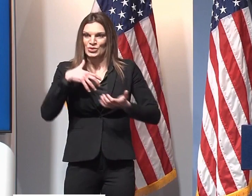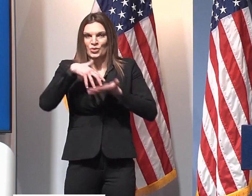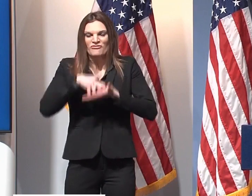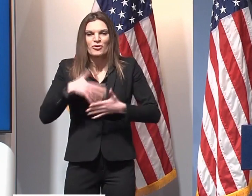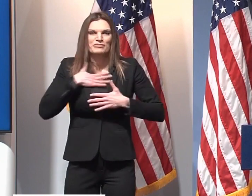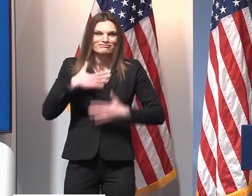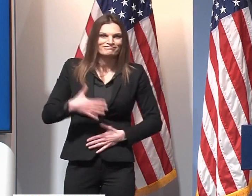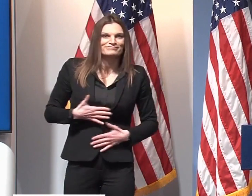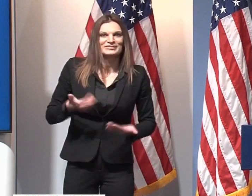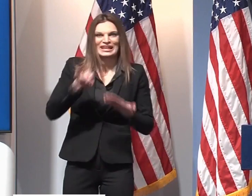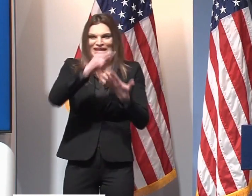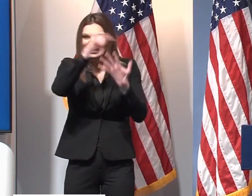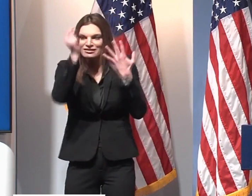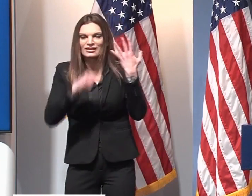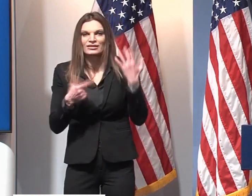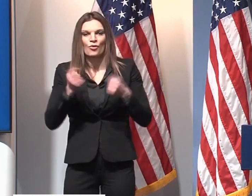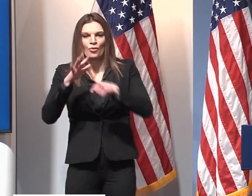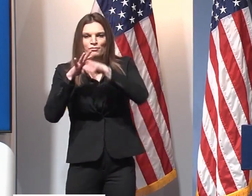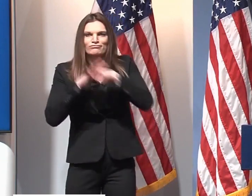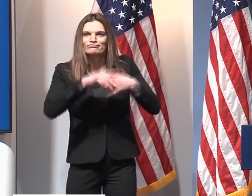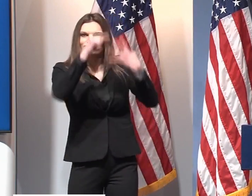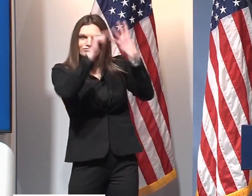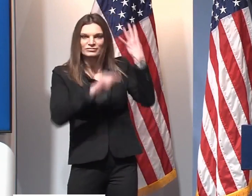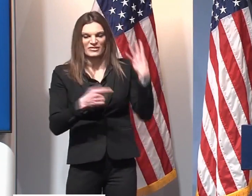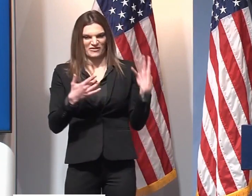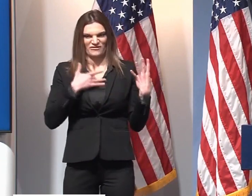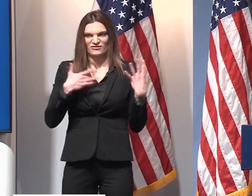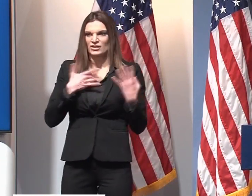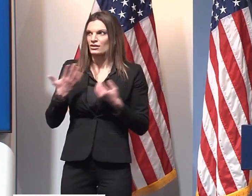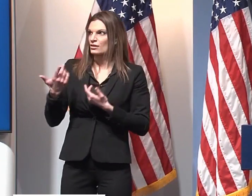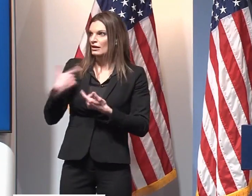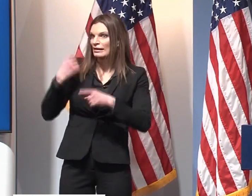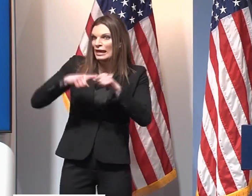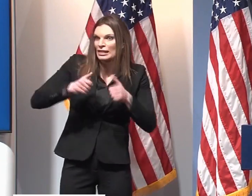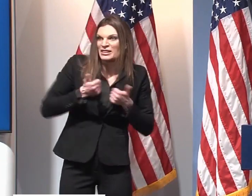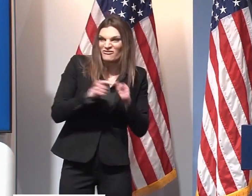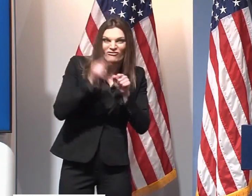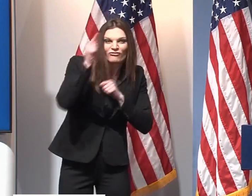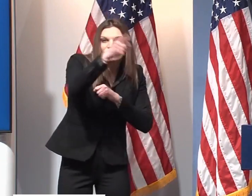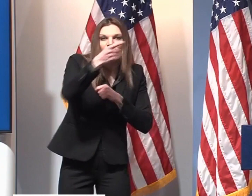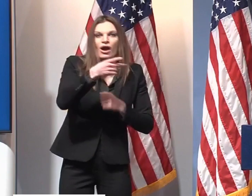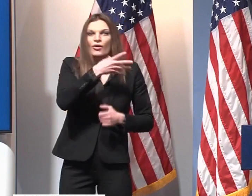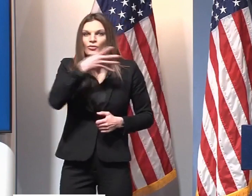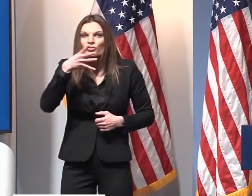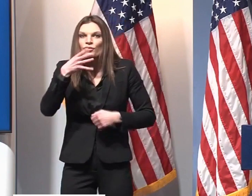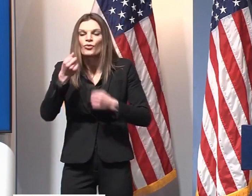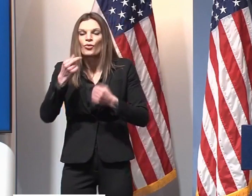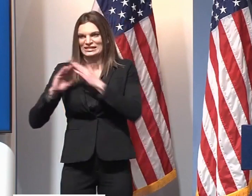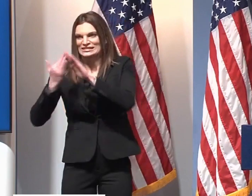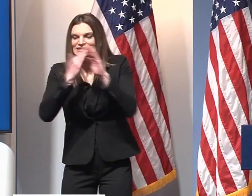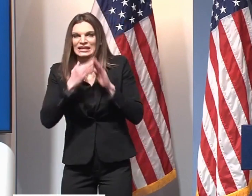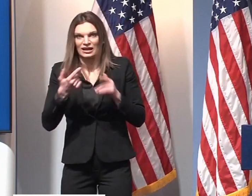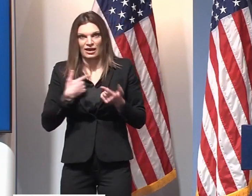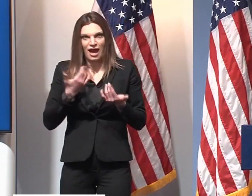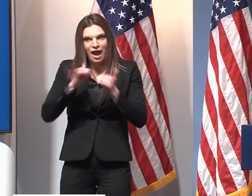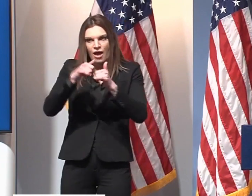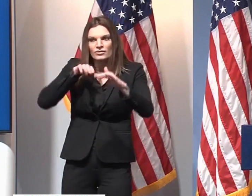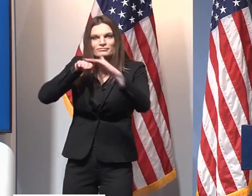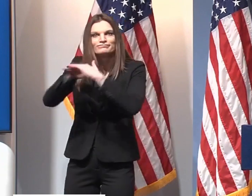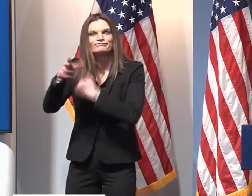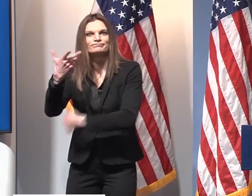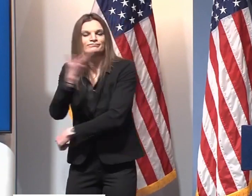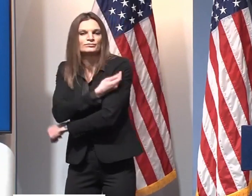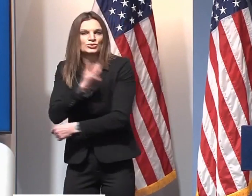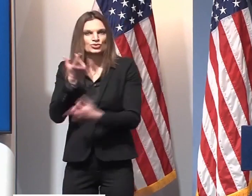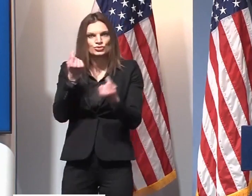get a vaccine should not be impacted by whether you are in a rural or urban part of the state, or lower income,